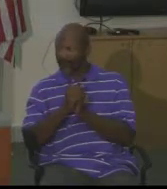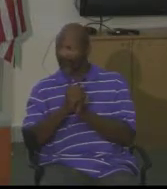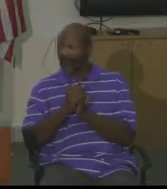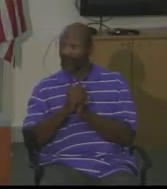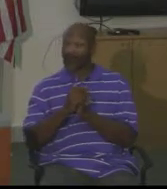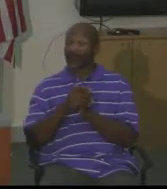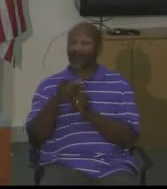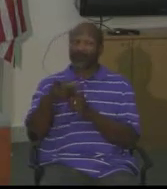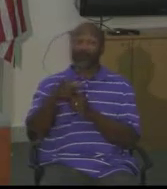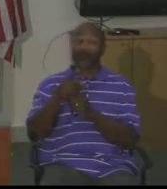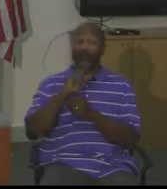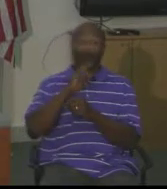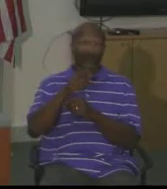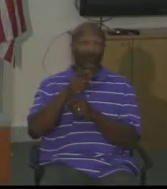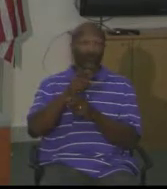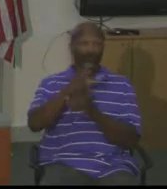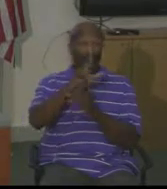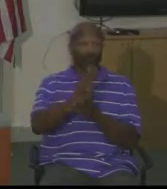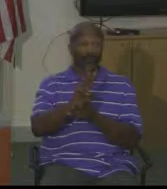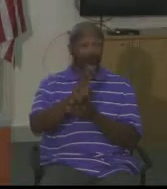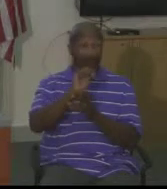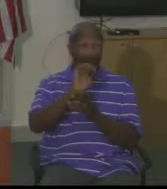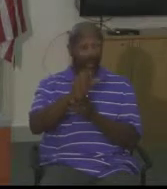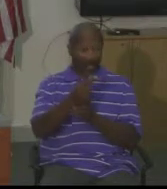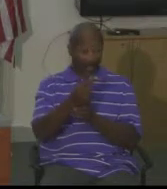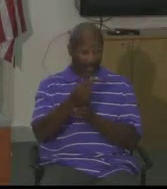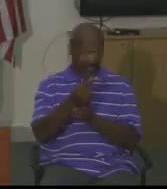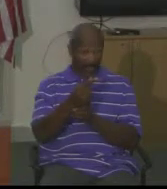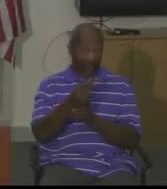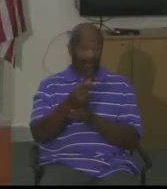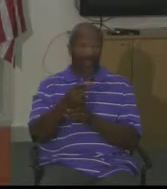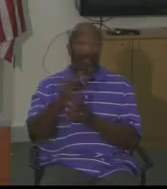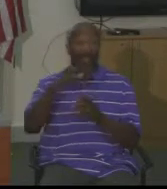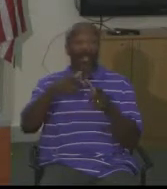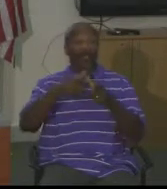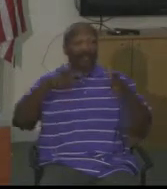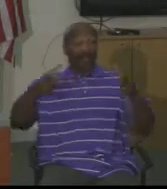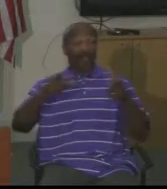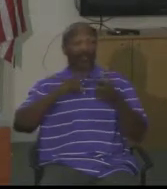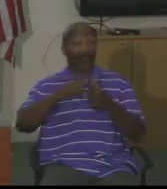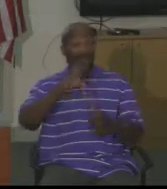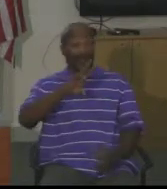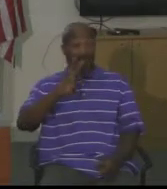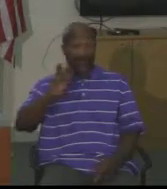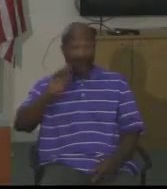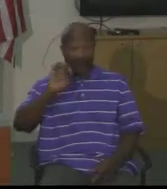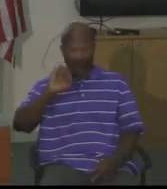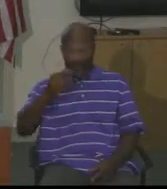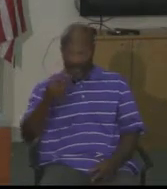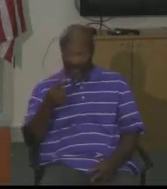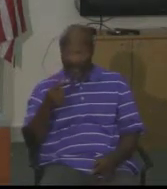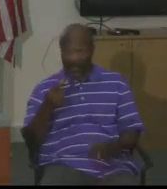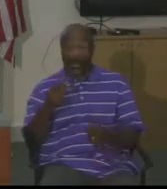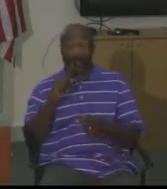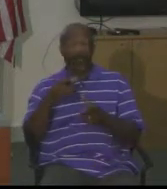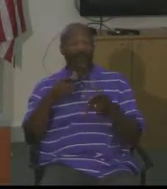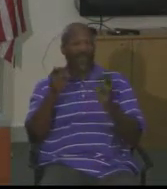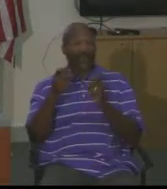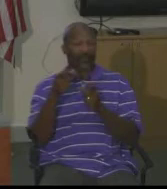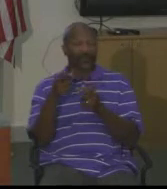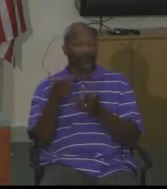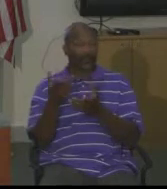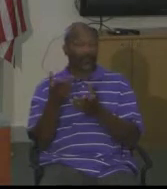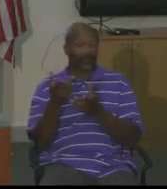It started out at 33 megahertz. It was expanded to 66 megahertz to get faster